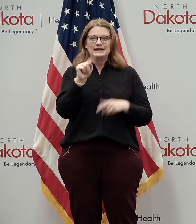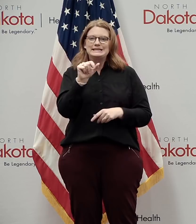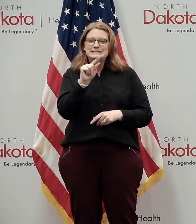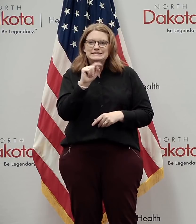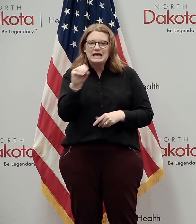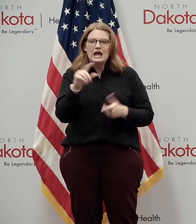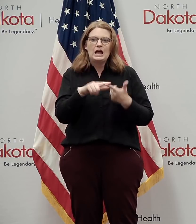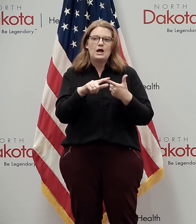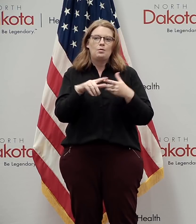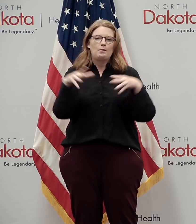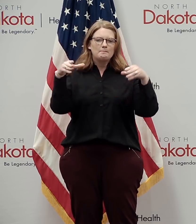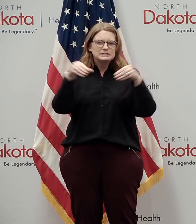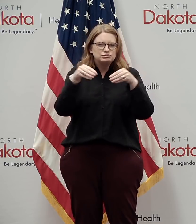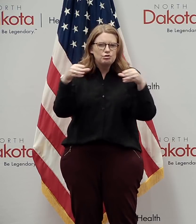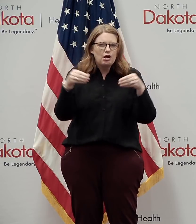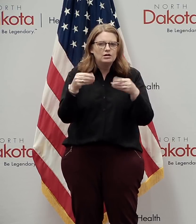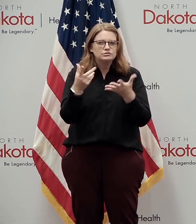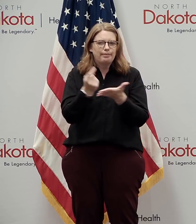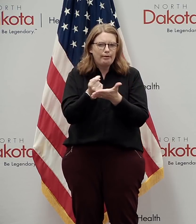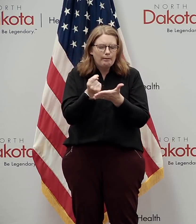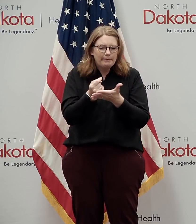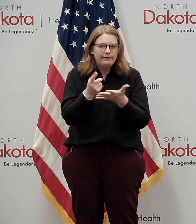tattoo or massage therapy or